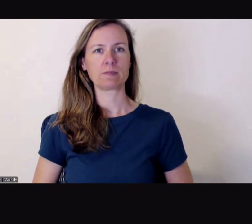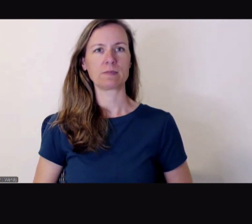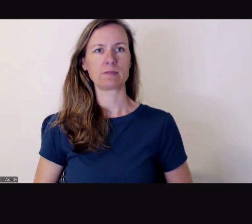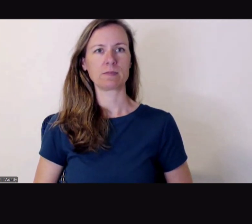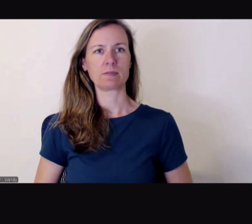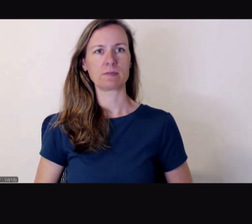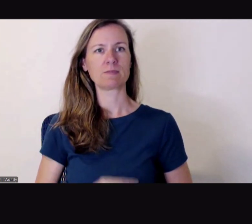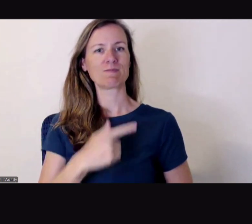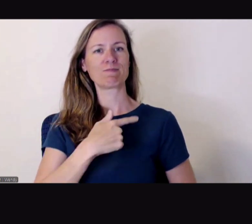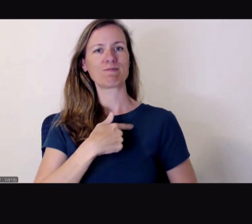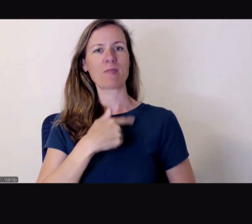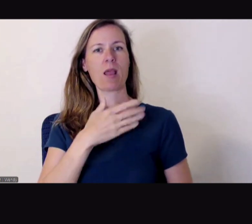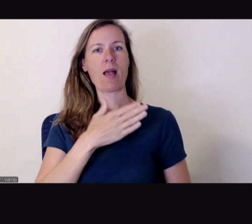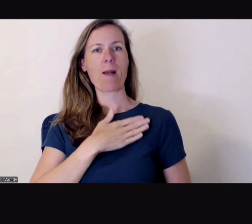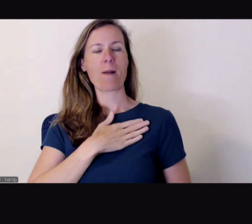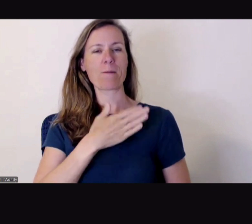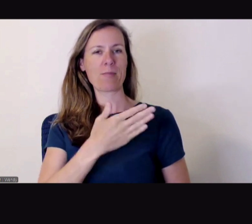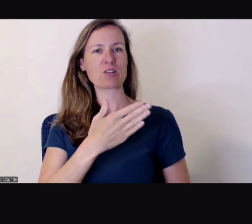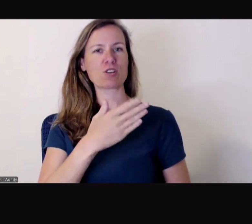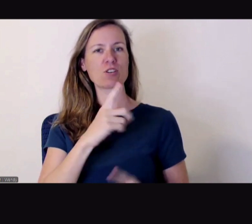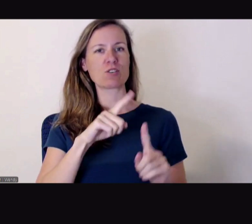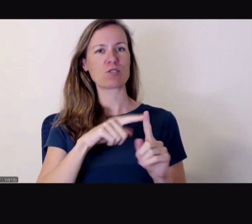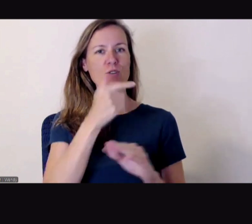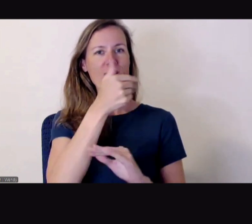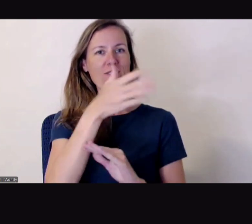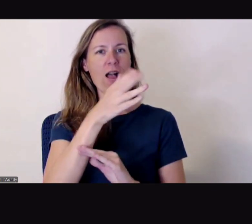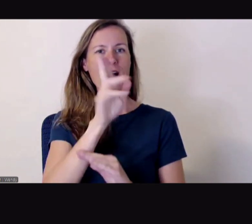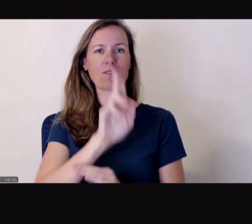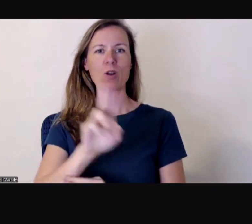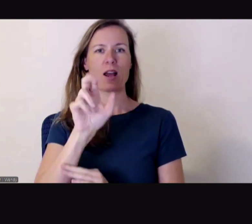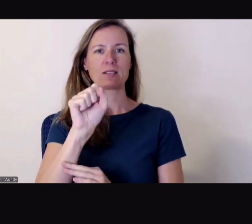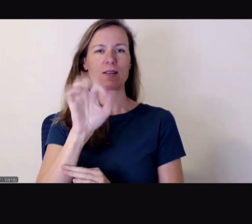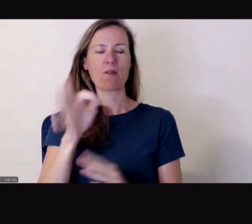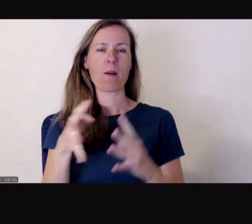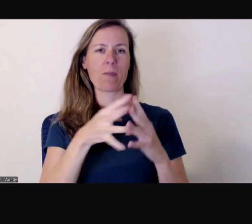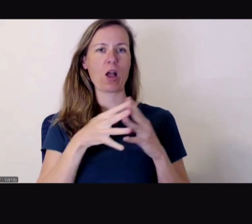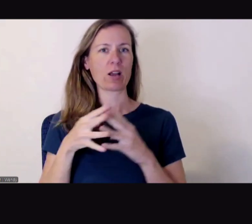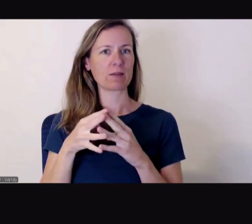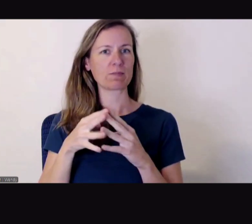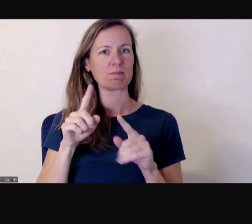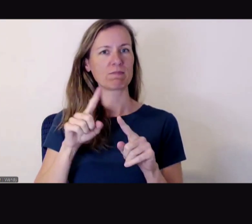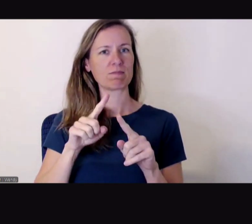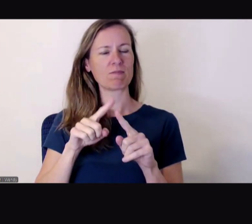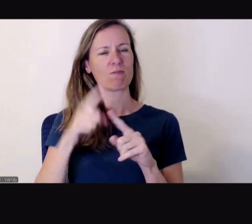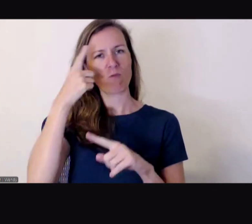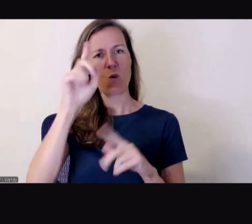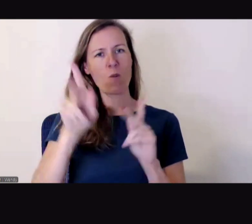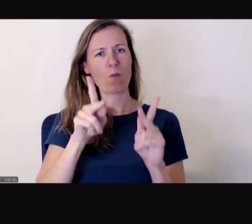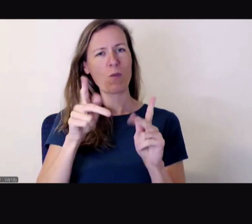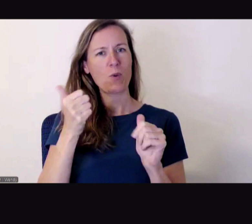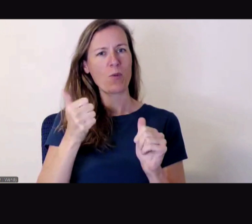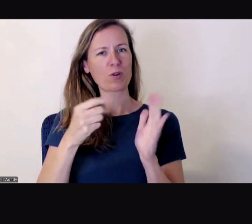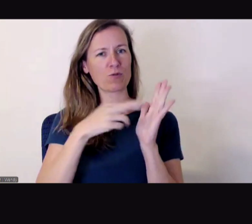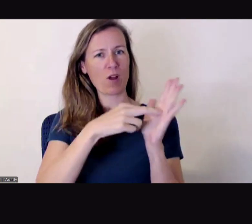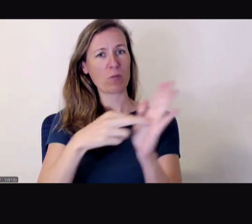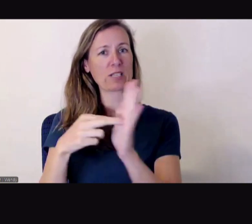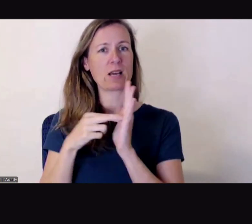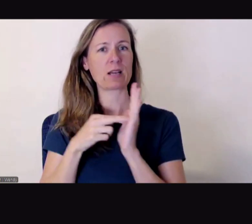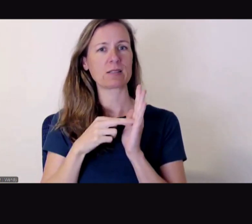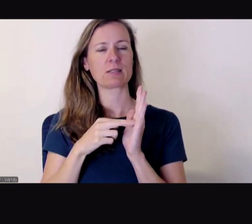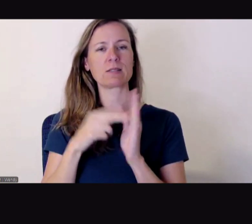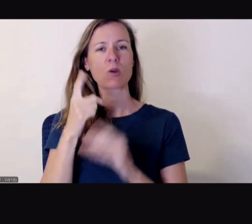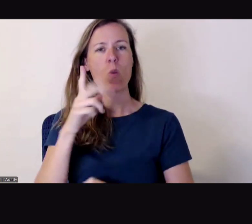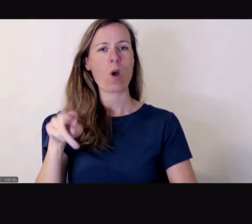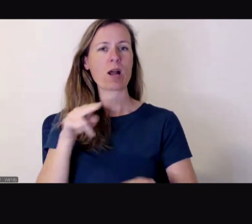I pledge allegiance to the flag of the United States of America and to the republic for which it stands, one nation,